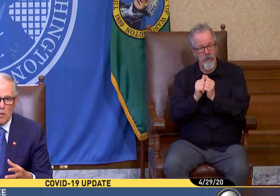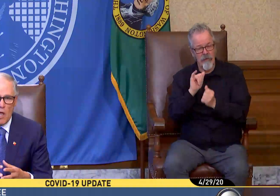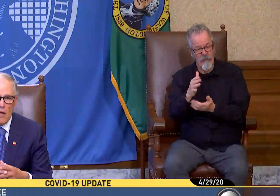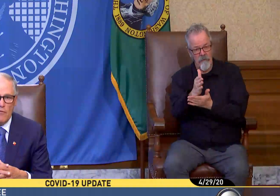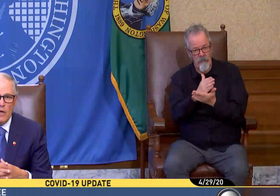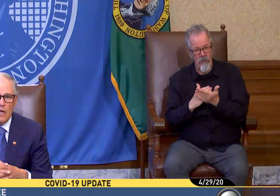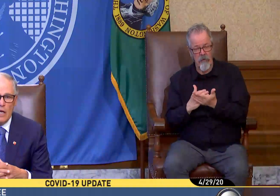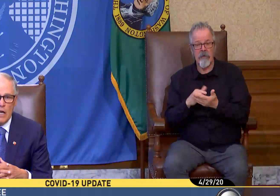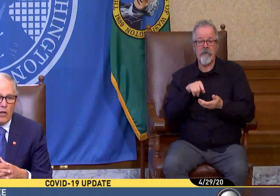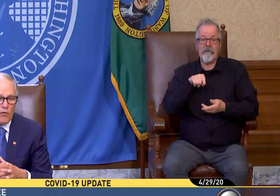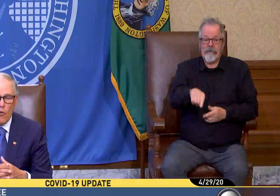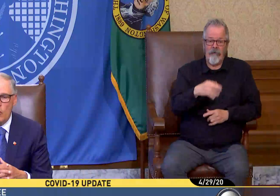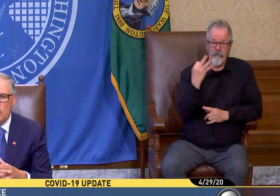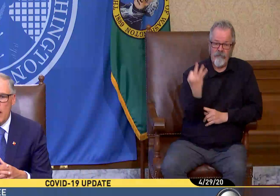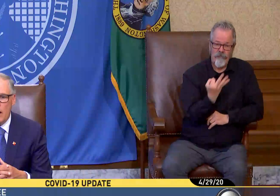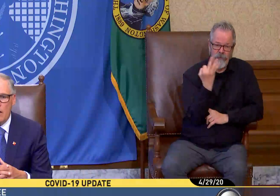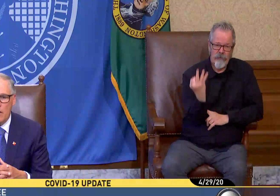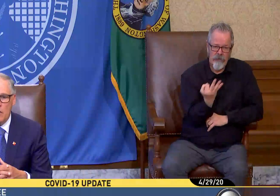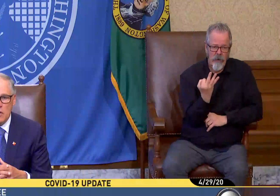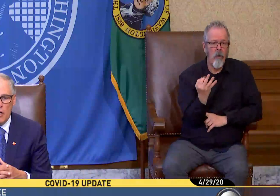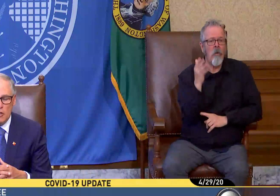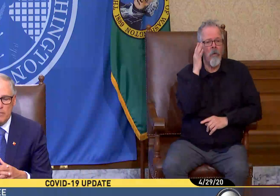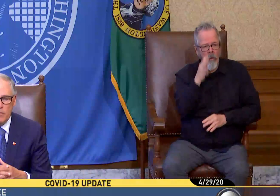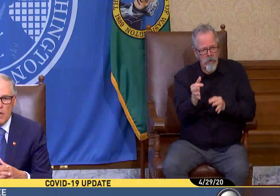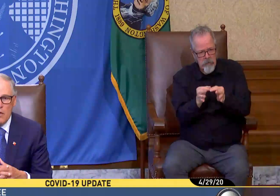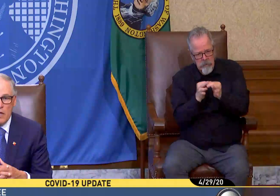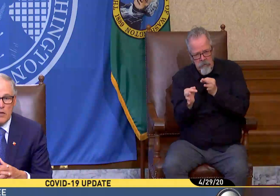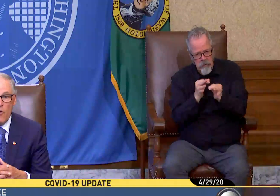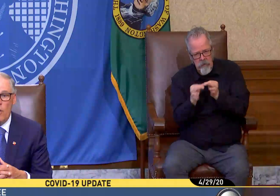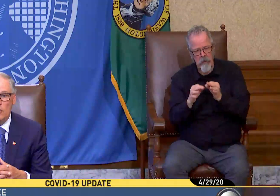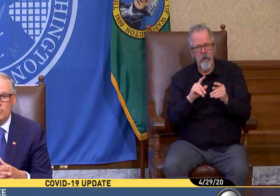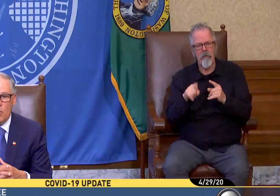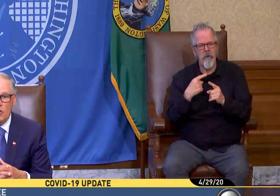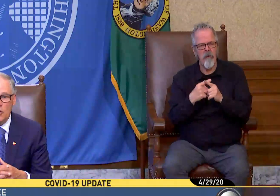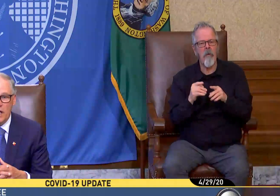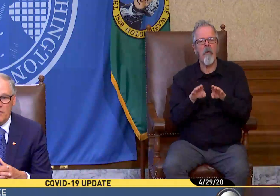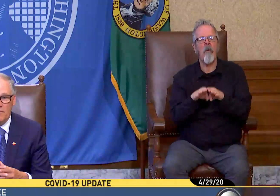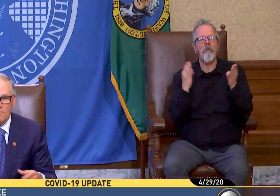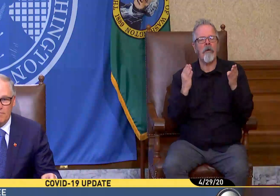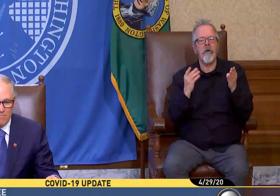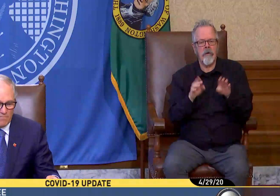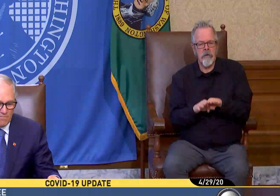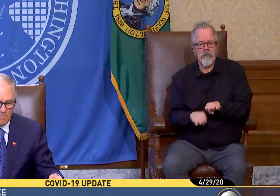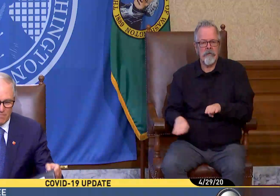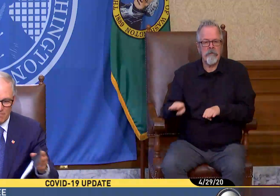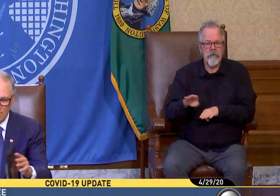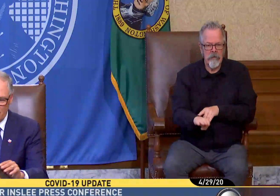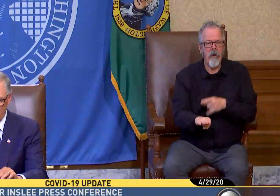business life. And I'll look forward to that discussion. Thank you very much. Wash your hands.